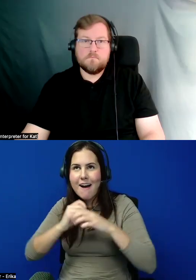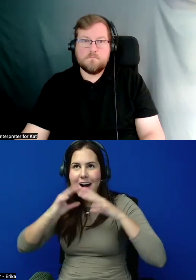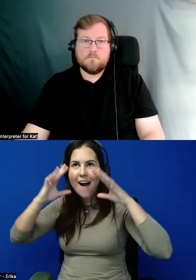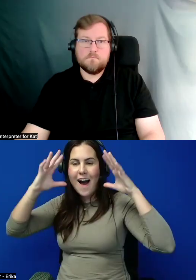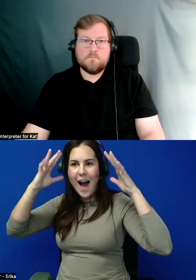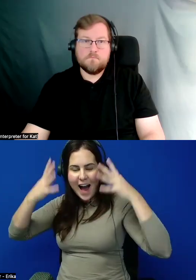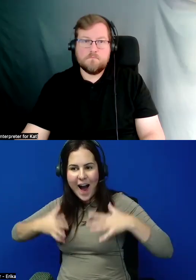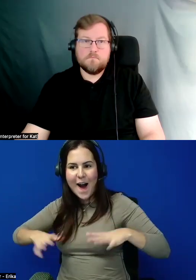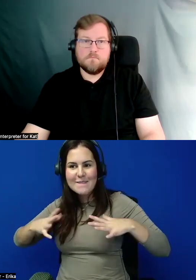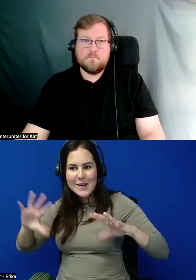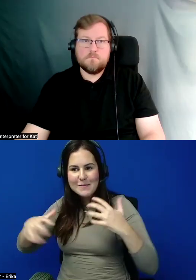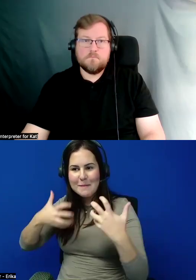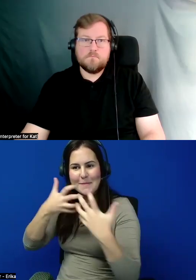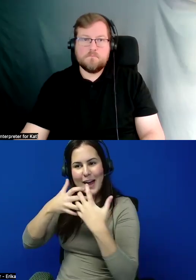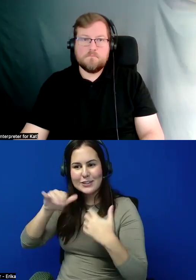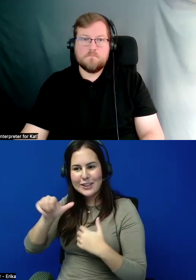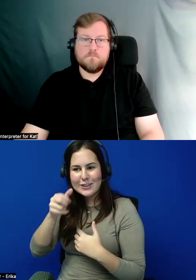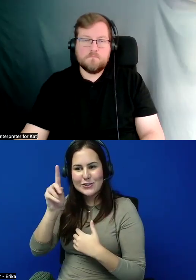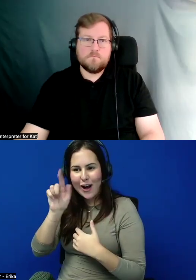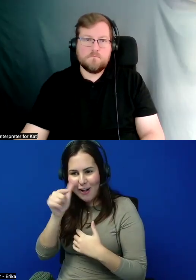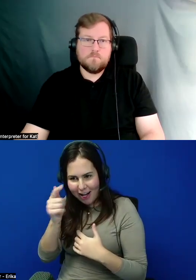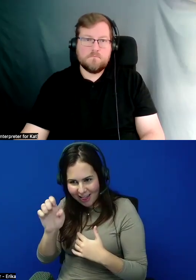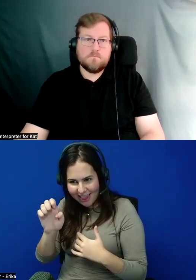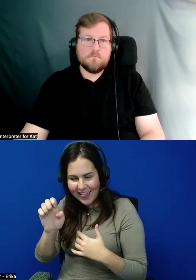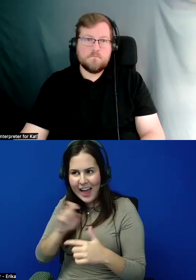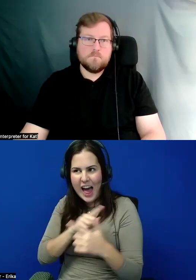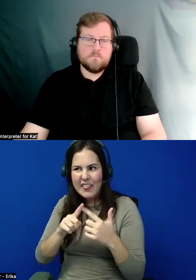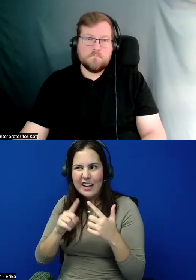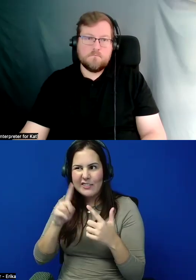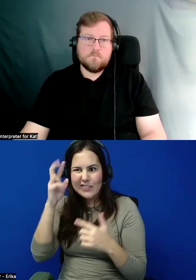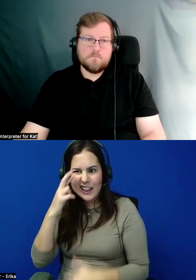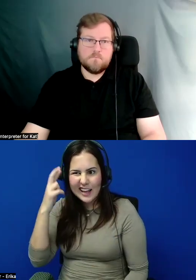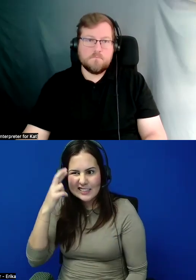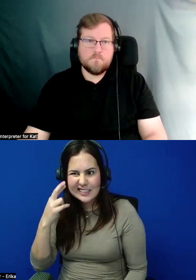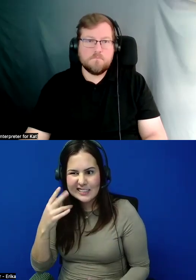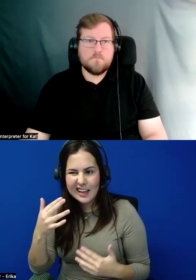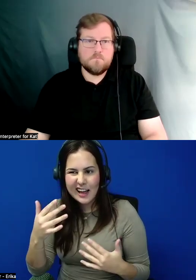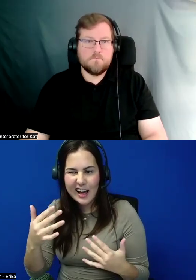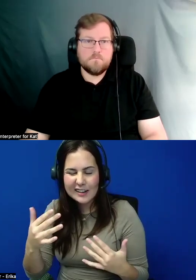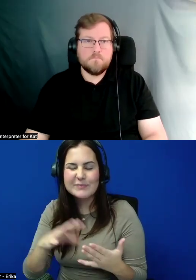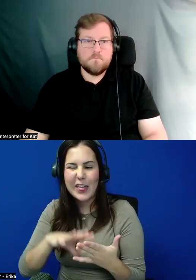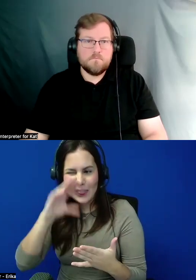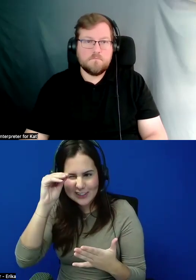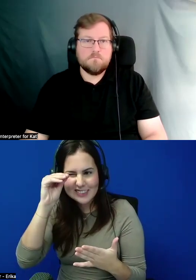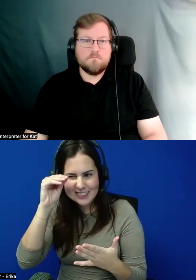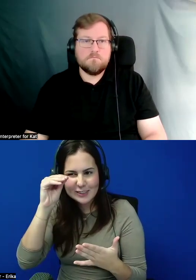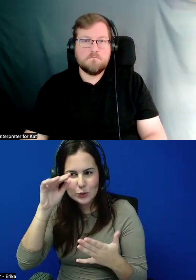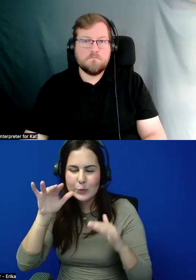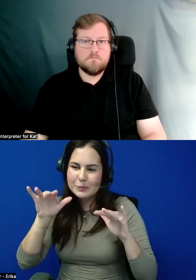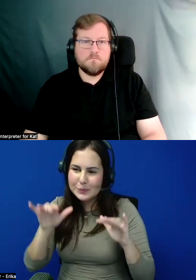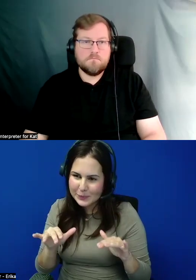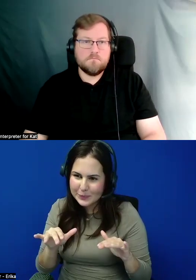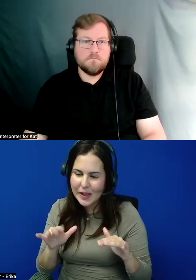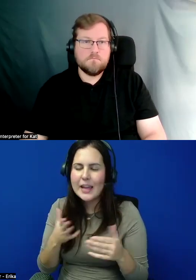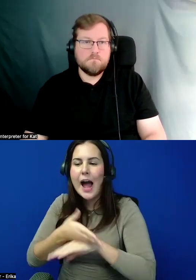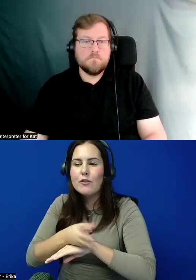adventure movie will look like. And then over time kind of learns to relax into it. And she like after the rapid